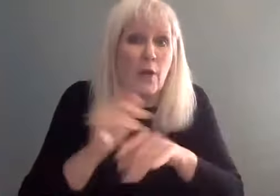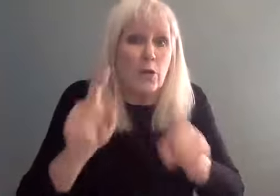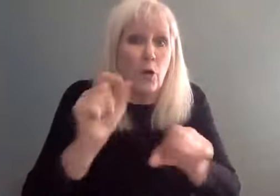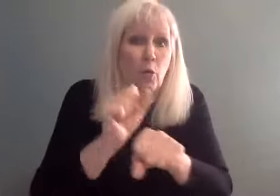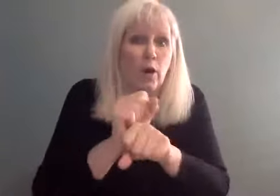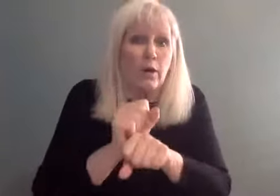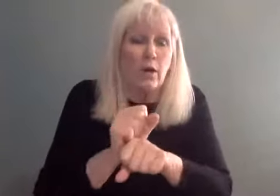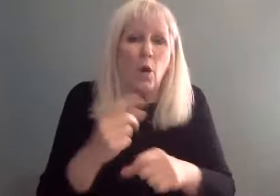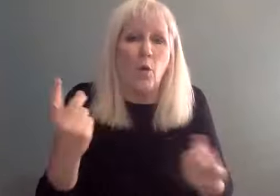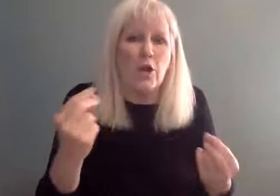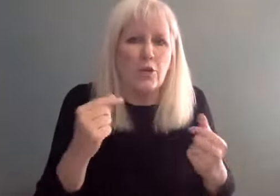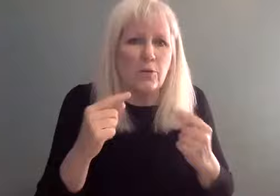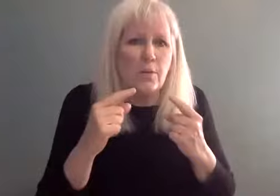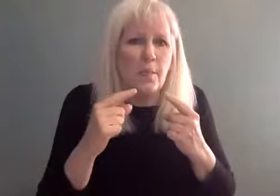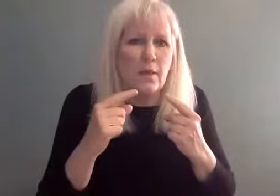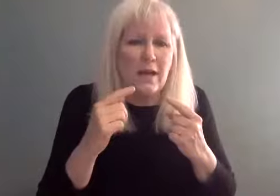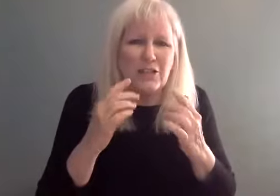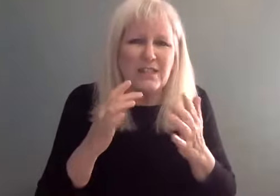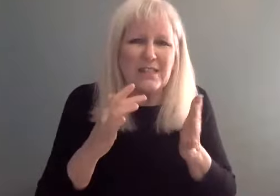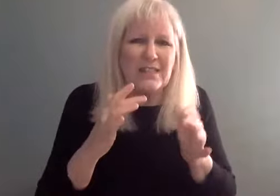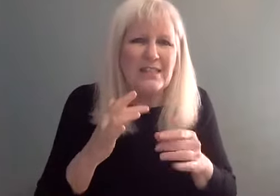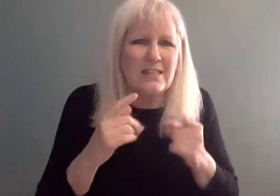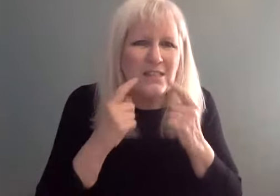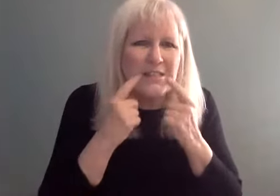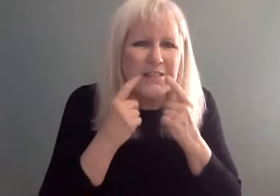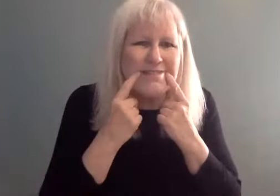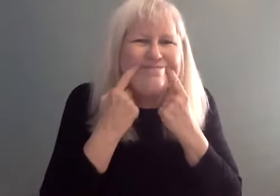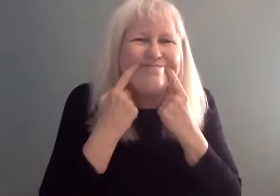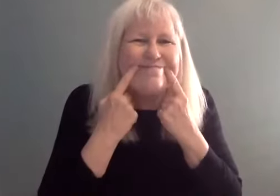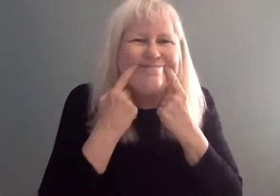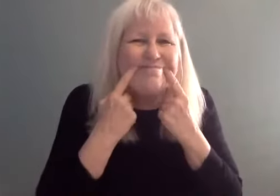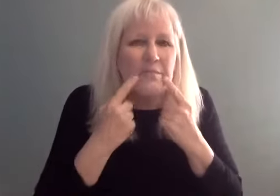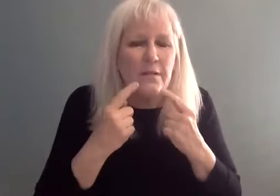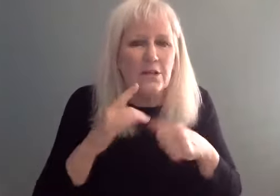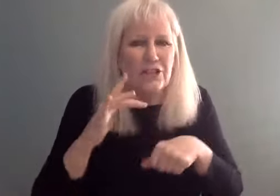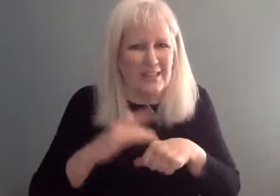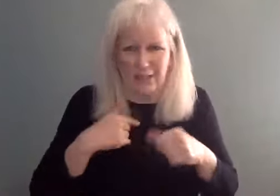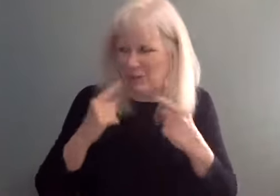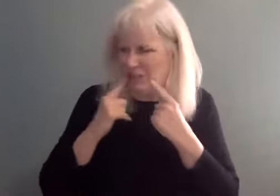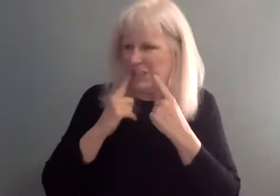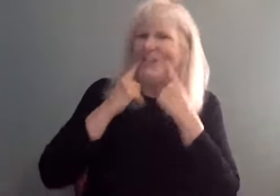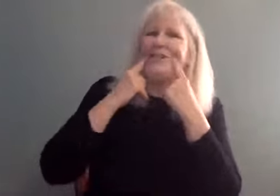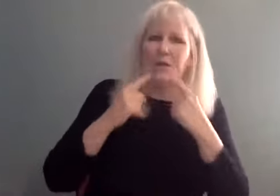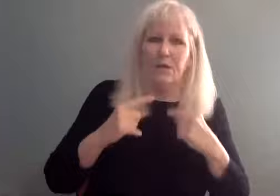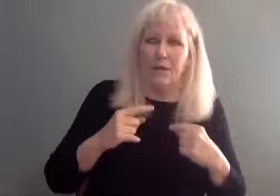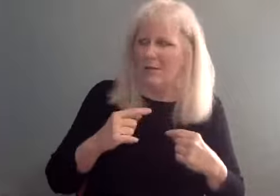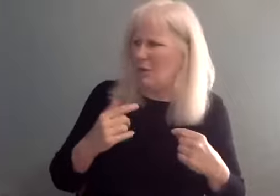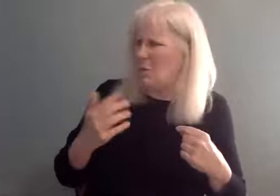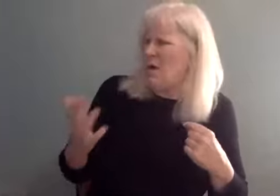I thought, why is she touching me? I want you to do this. So in other words, she smile. And when they ask you how you are,